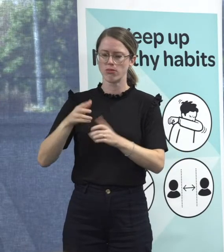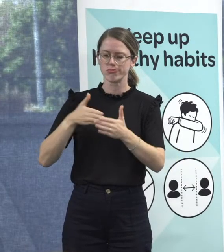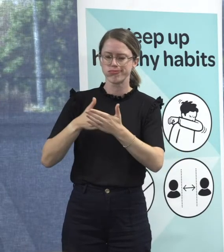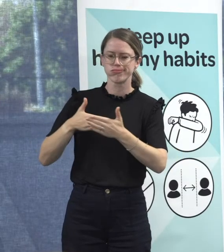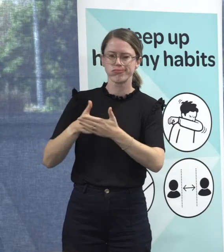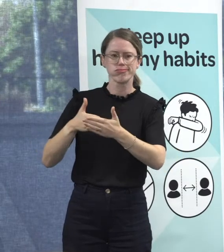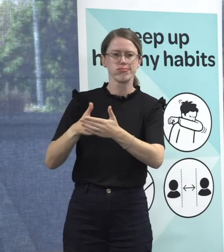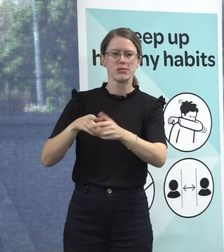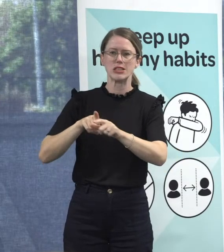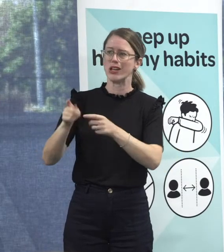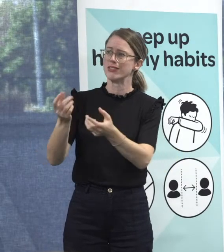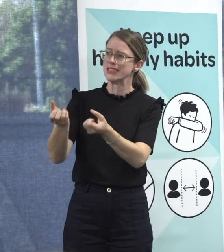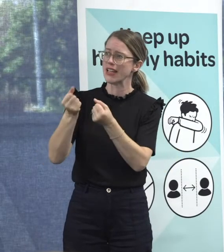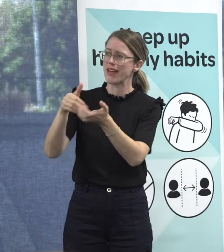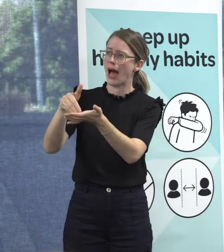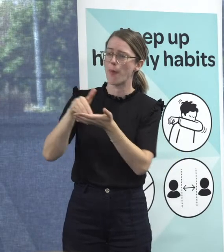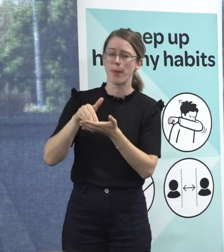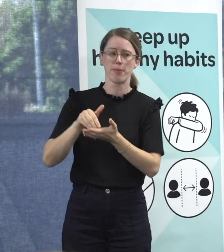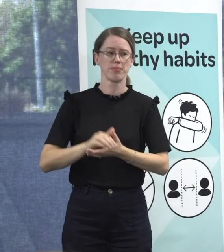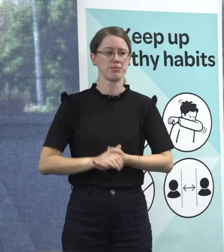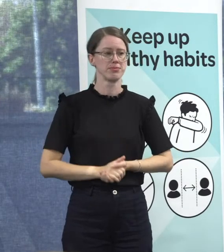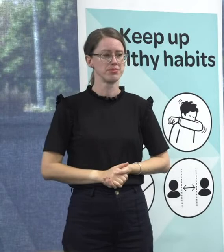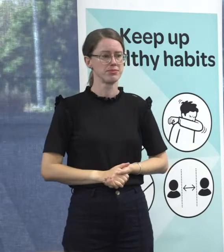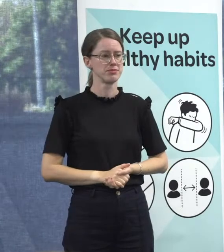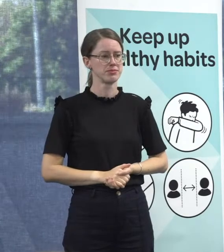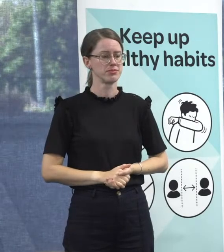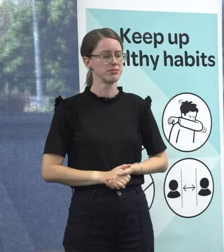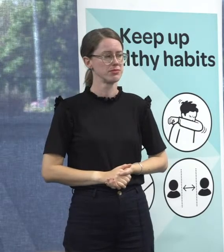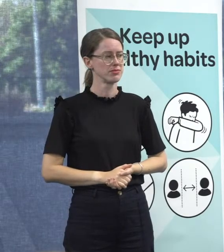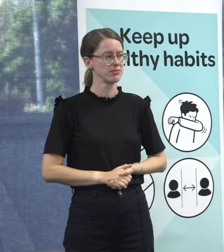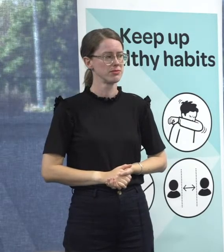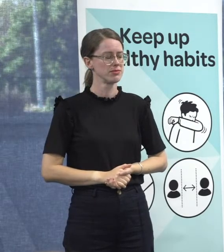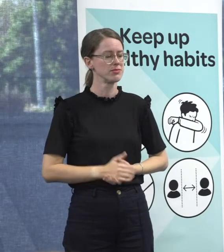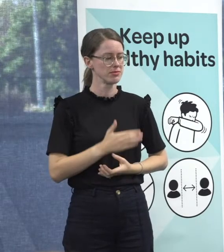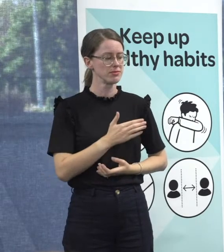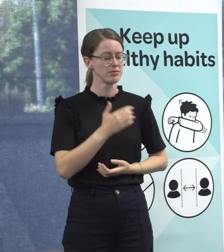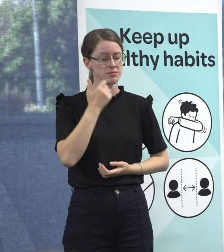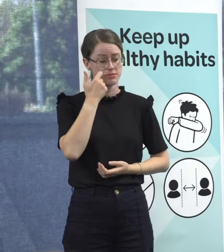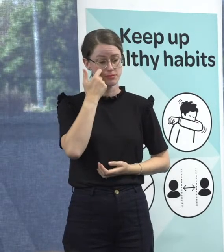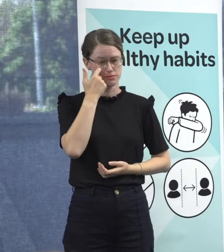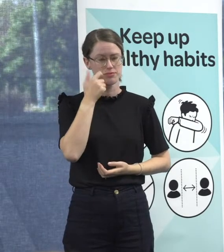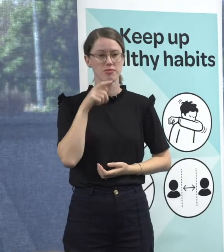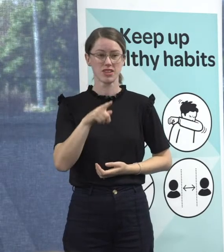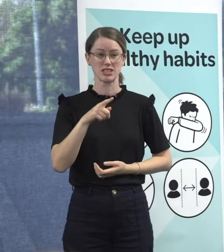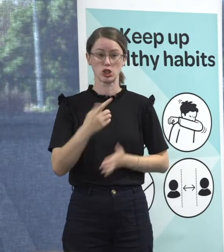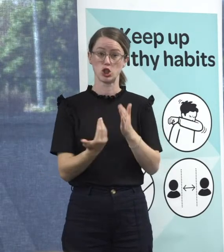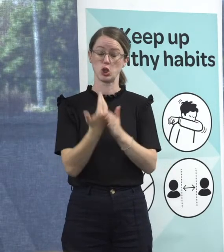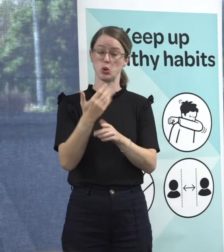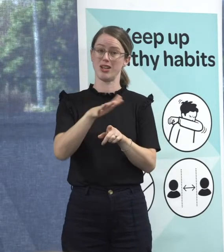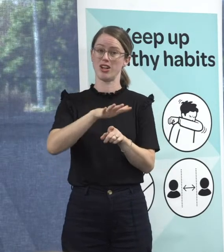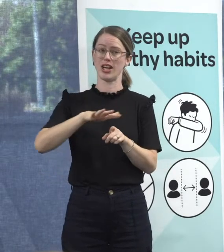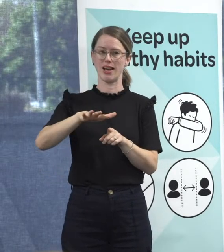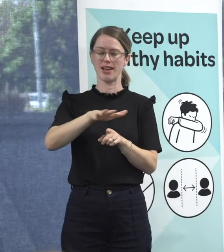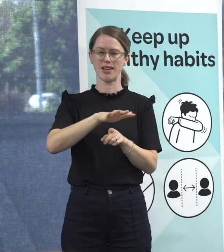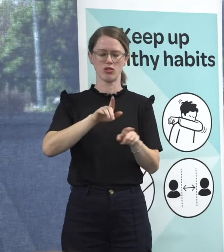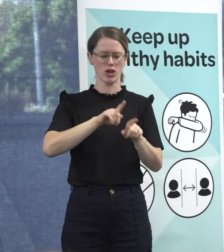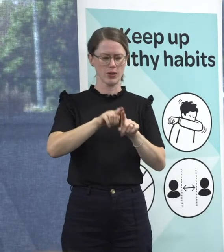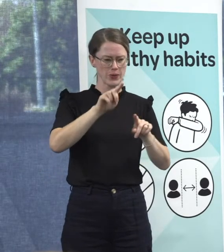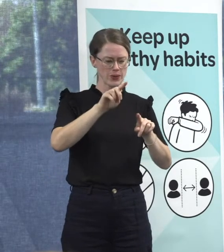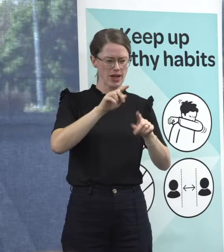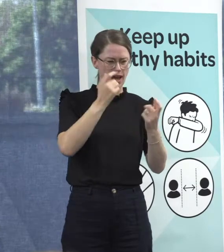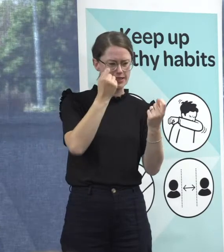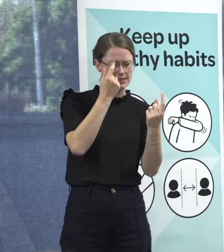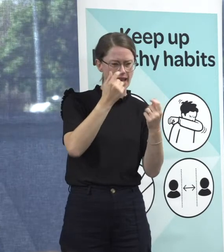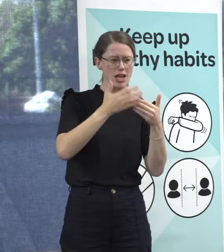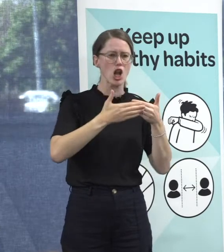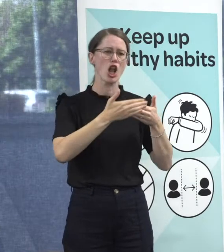getting help for free. Yes, so this is clearly an emergent area, both our understanding of long COVID